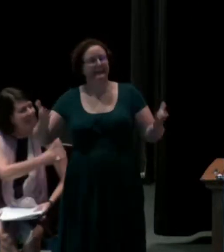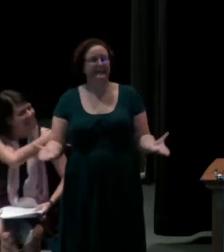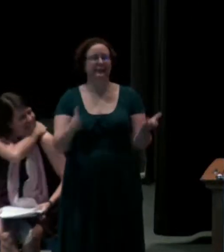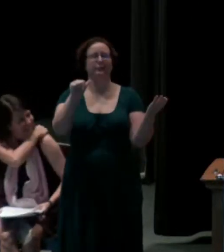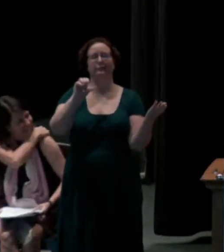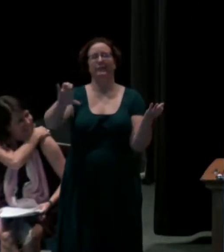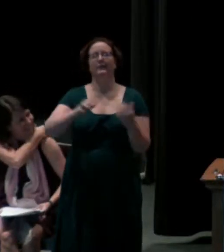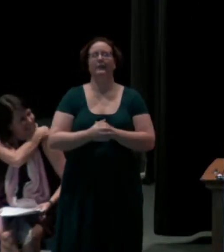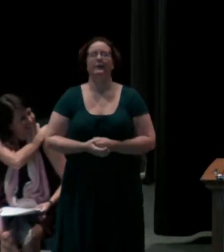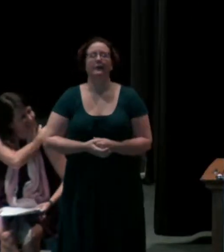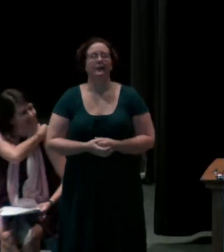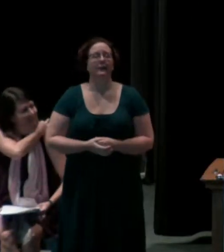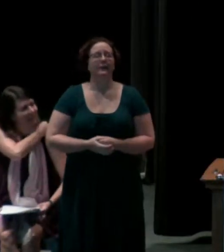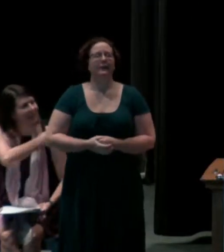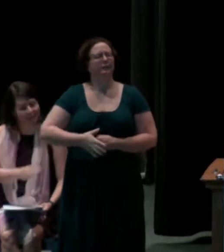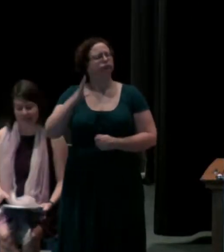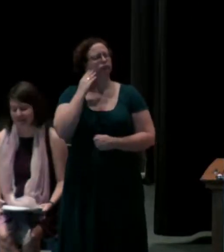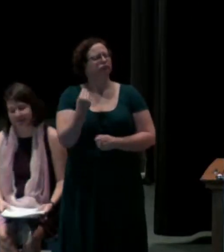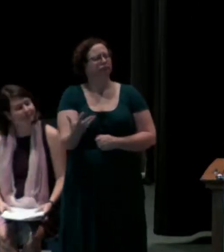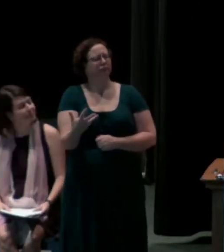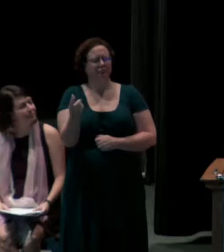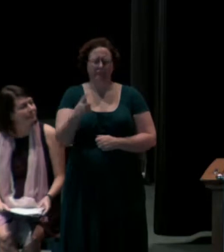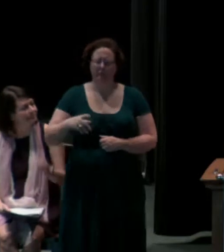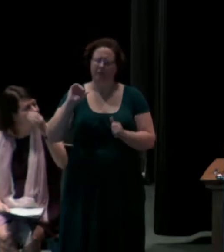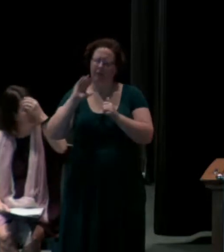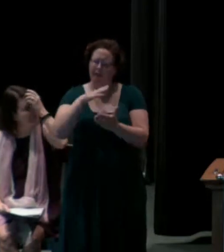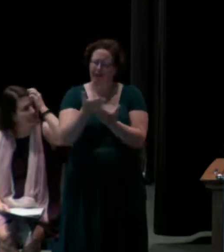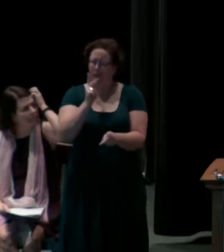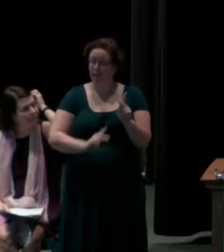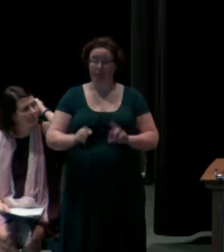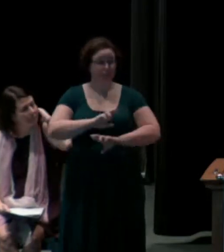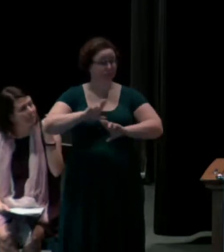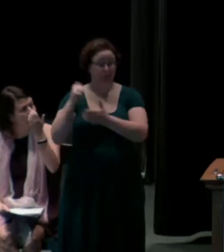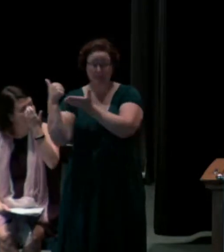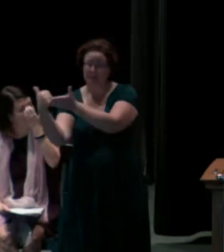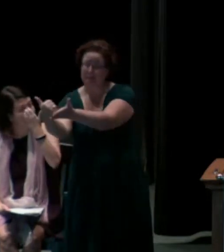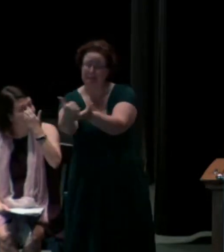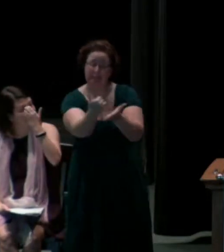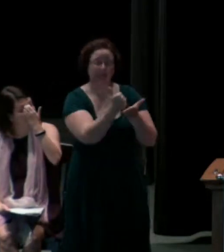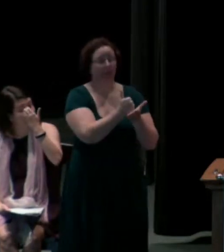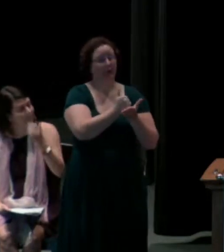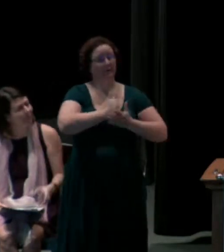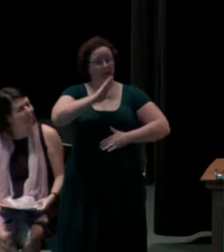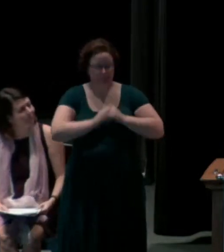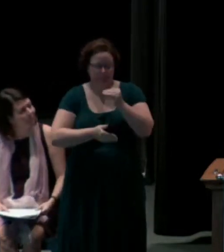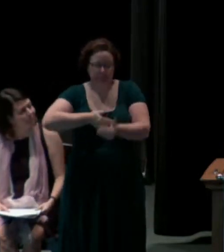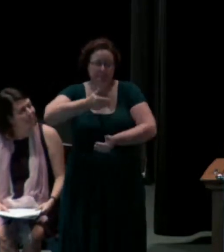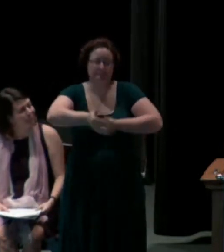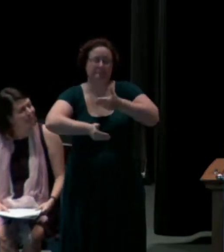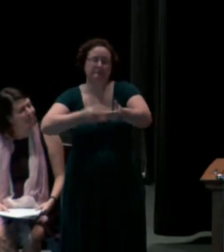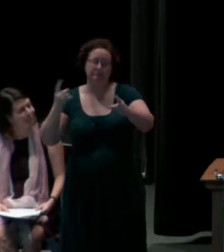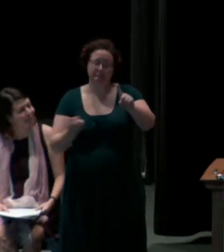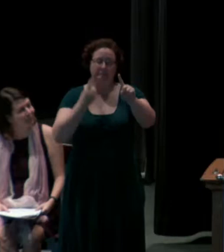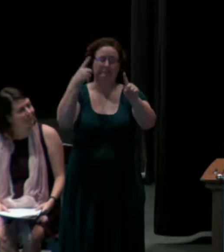Scott. I want to just point out everyone is ready to help you as you make your way toward